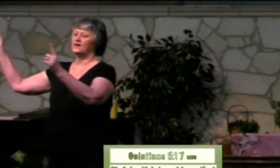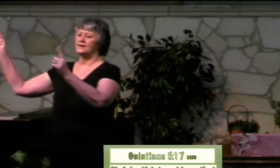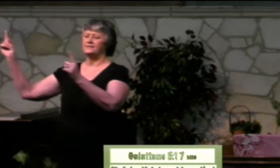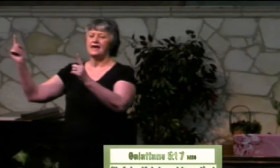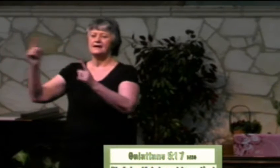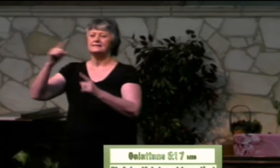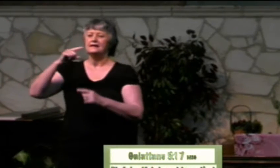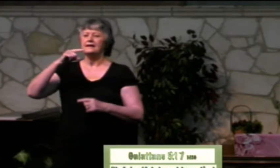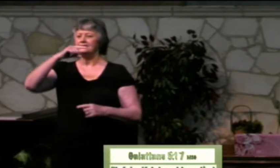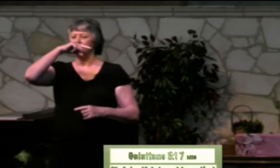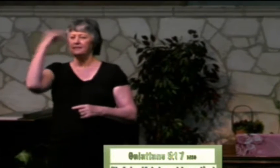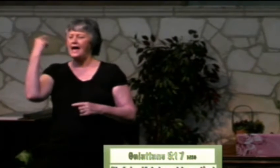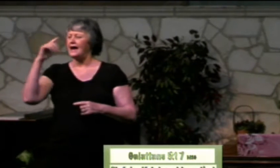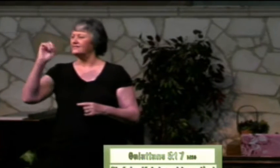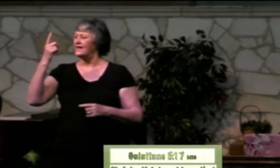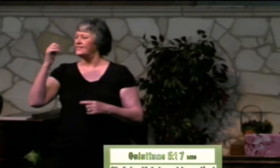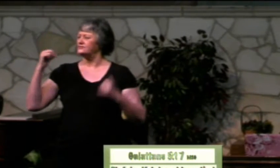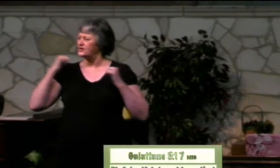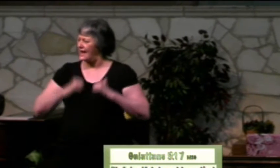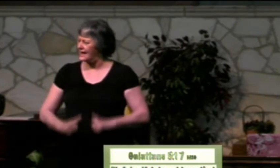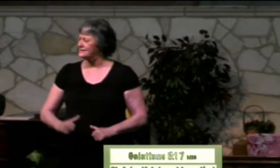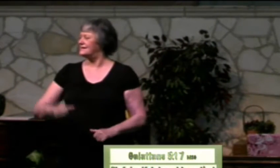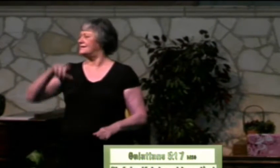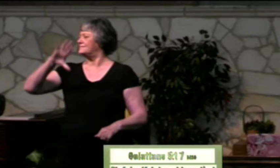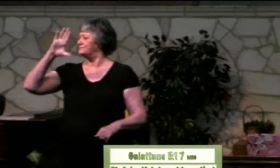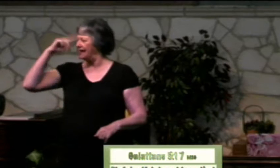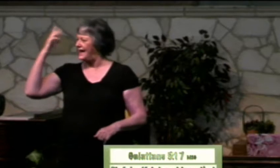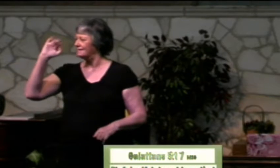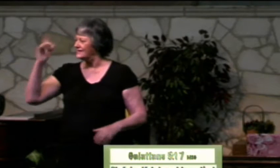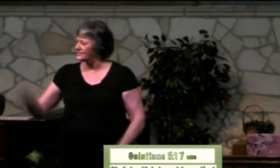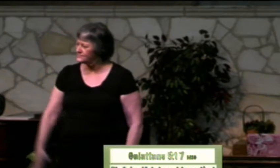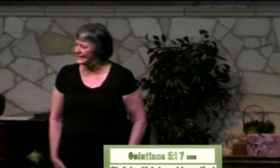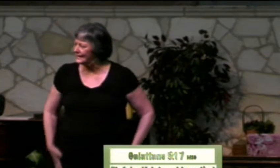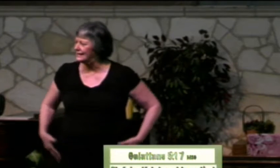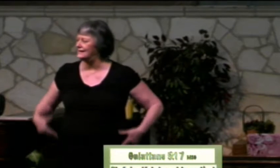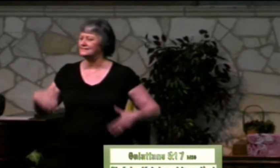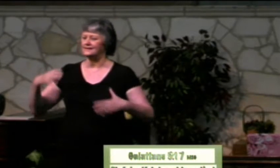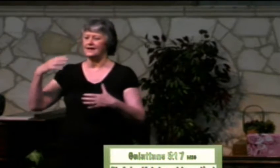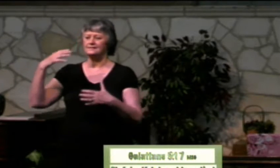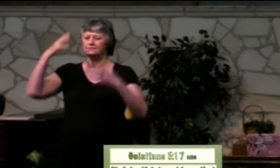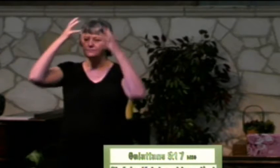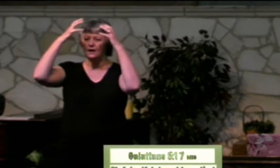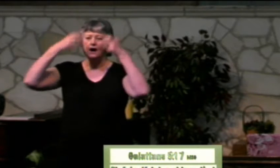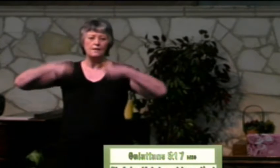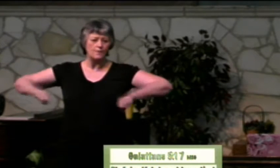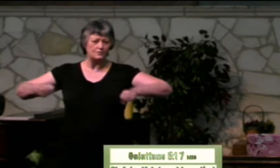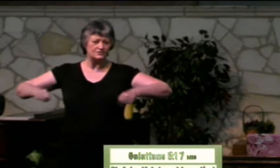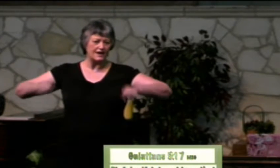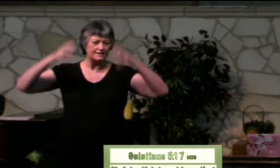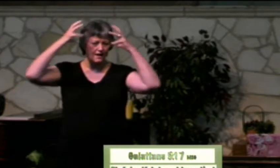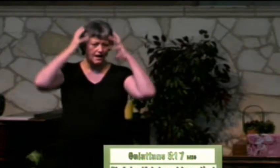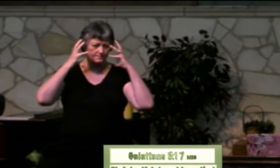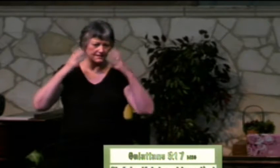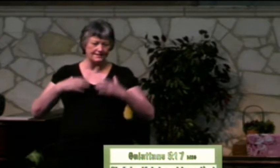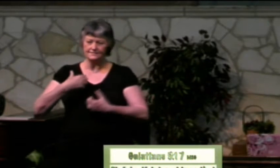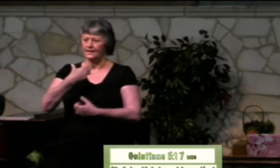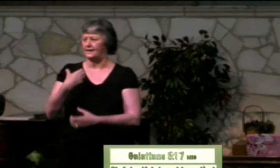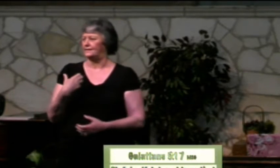and he has black leather jacket, black leather pants, and he has a motorcycle helmet in his hand like